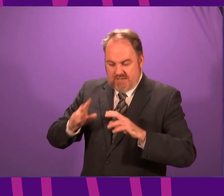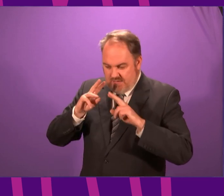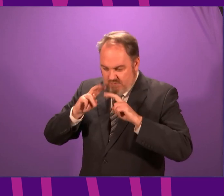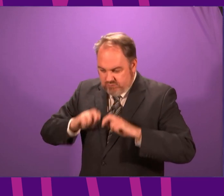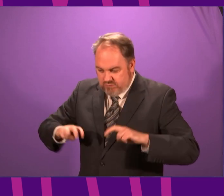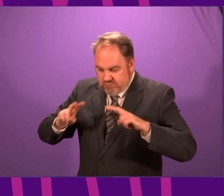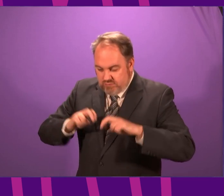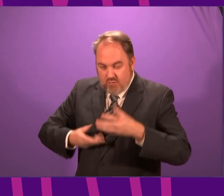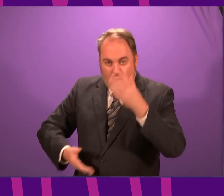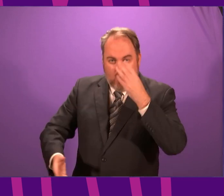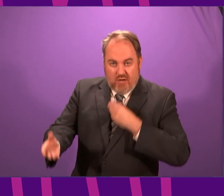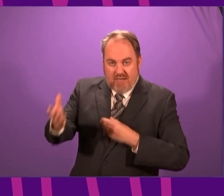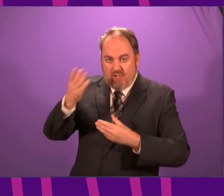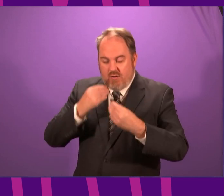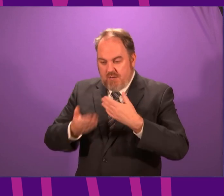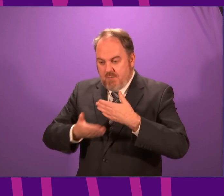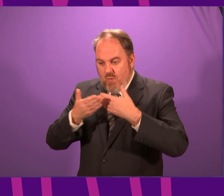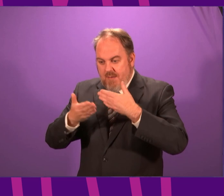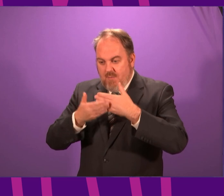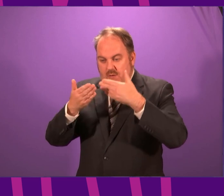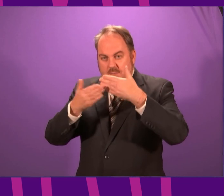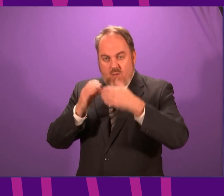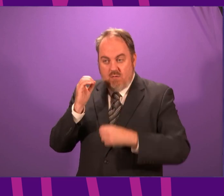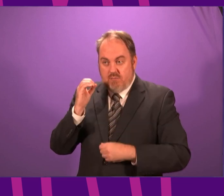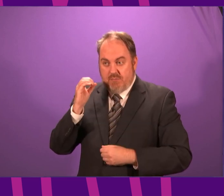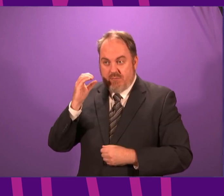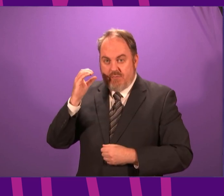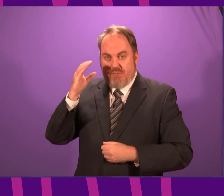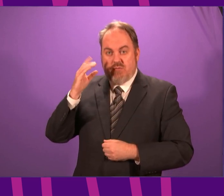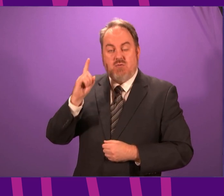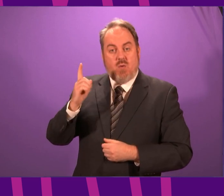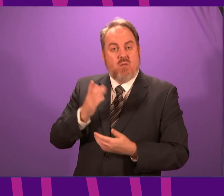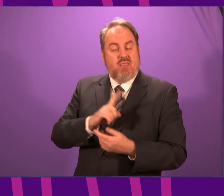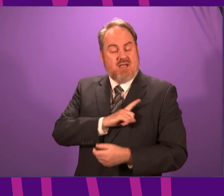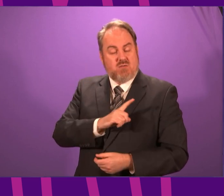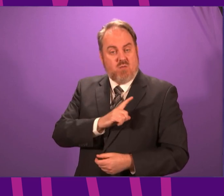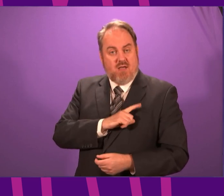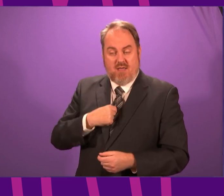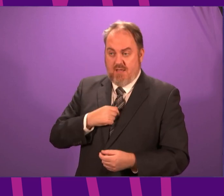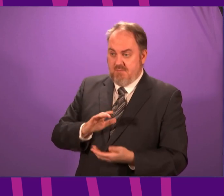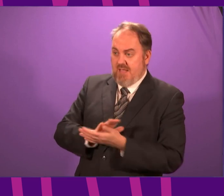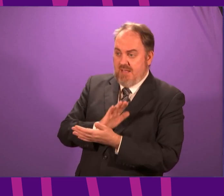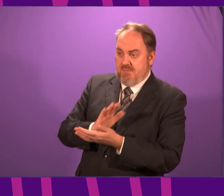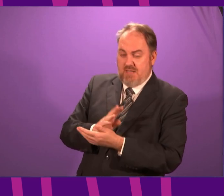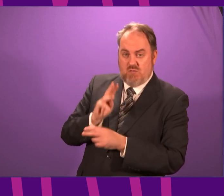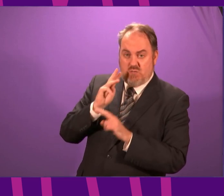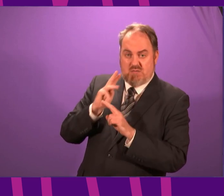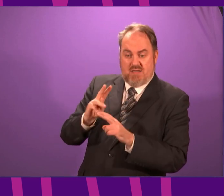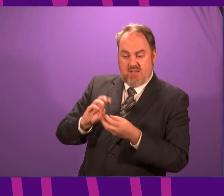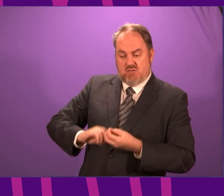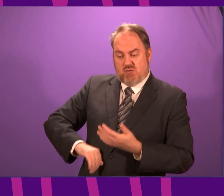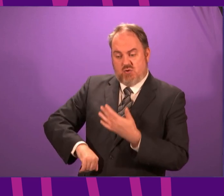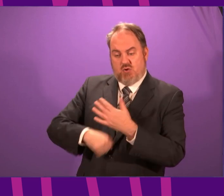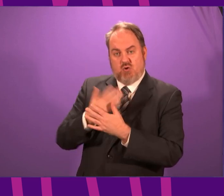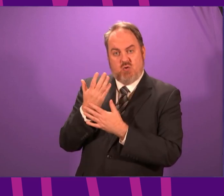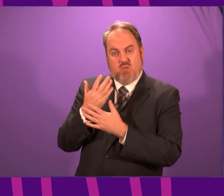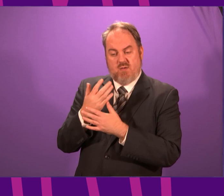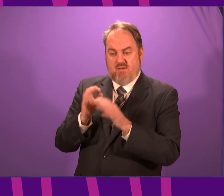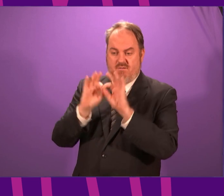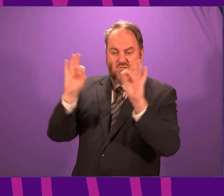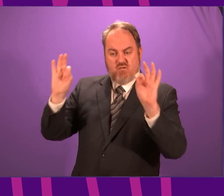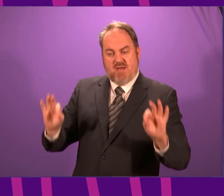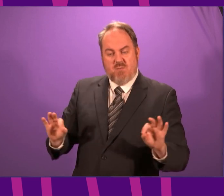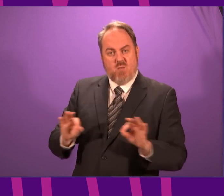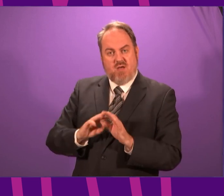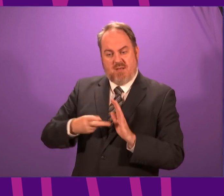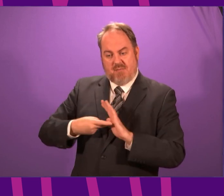this, this is why I genuinely welcome what has been published. I welcome this framework, and certainly